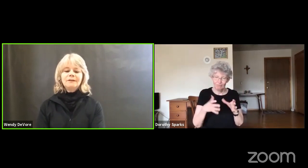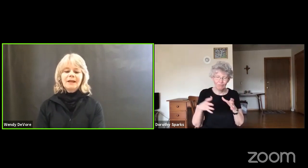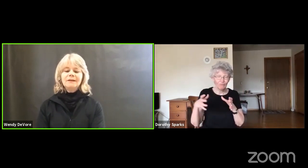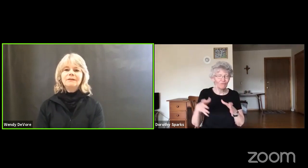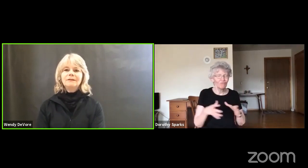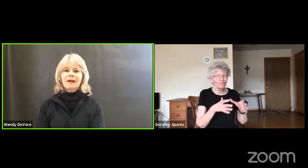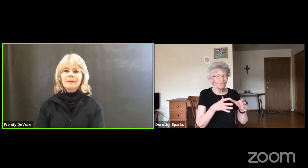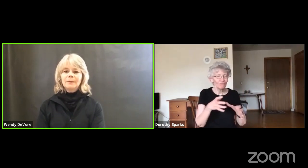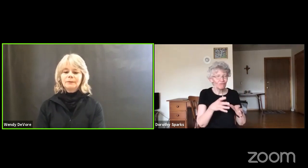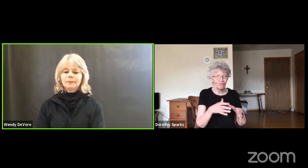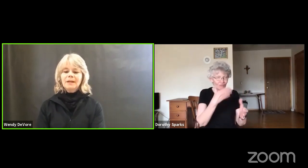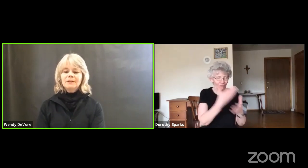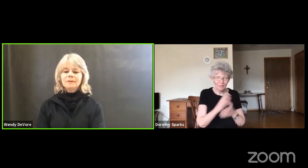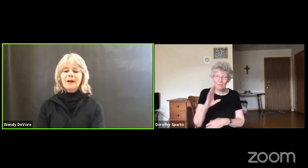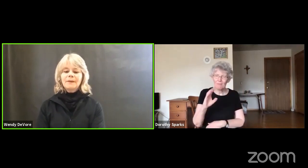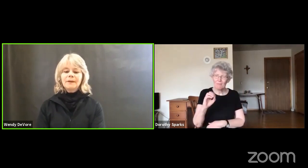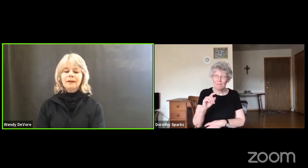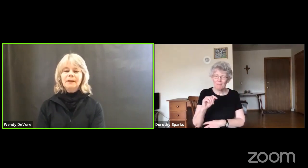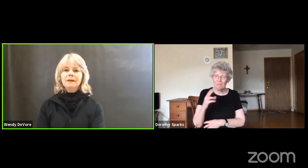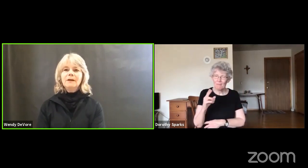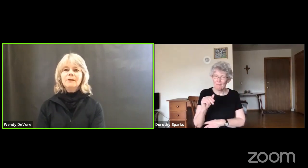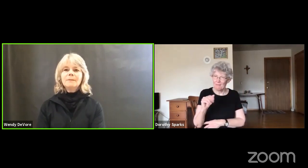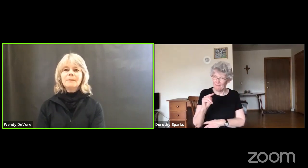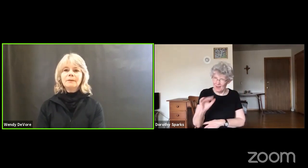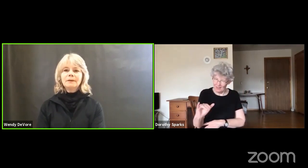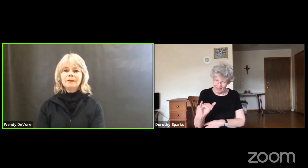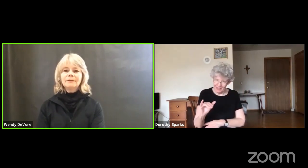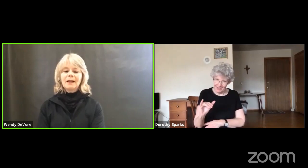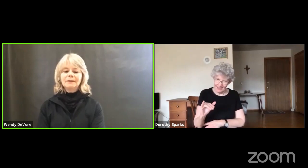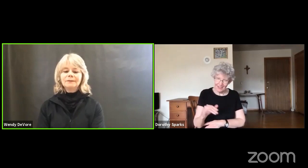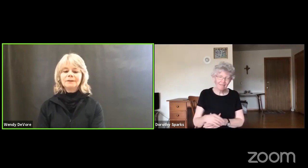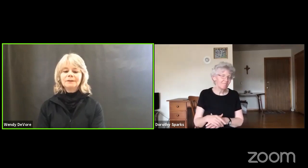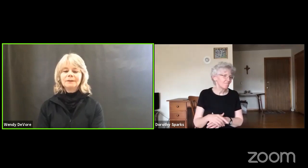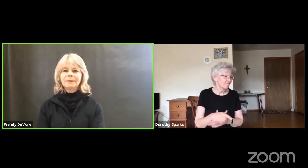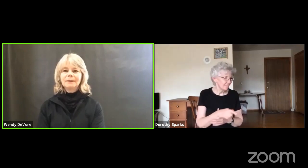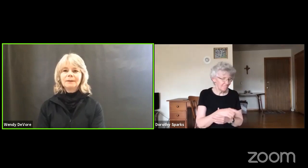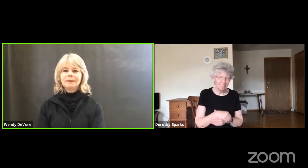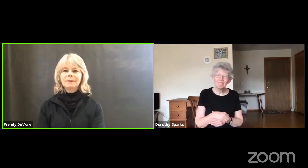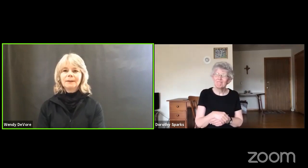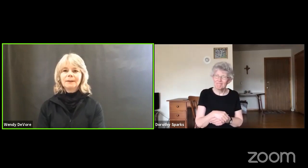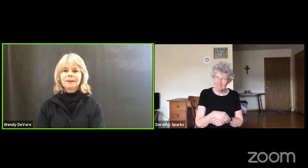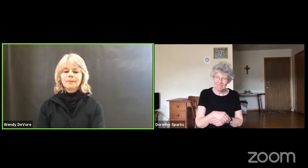Jesus and his disciples reached Bethany near the Mount of Olives.